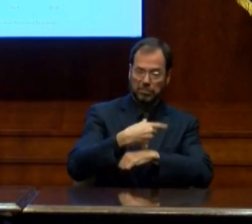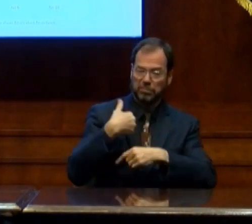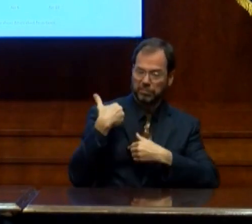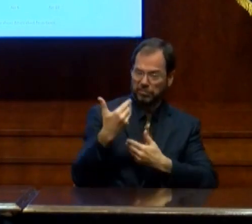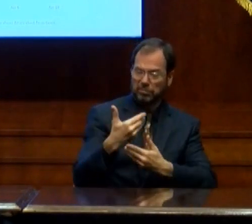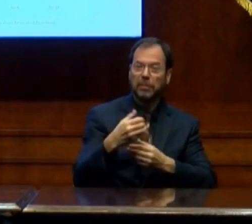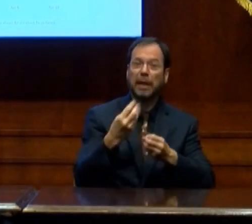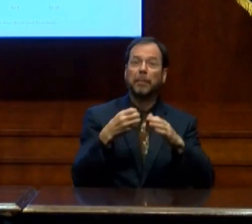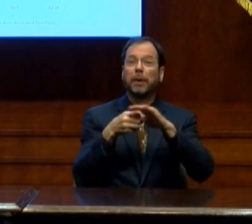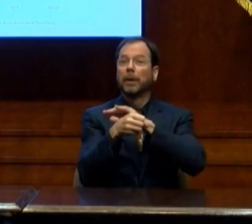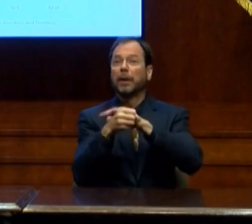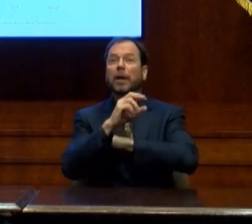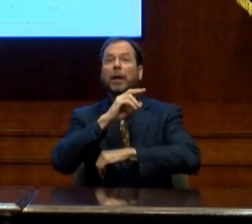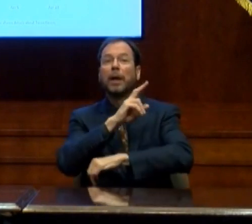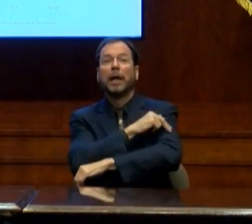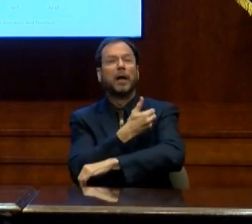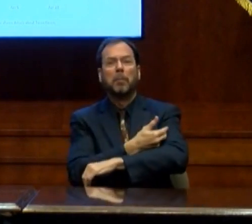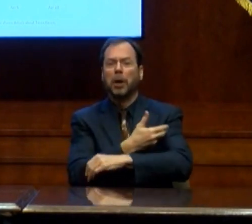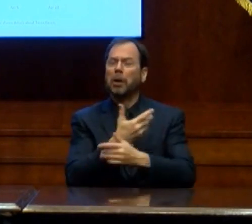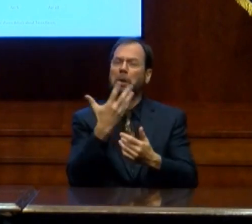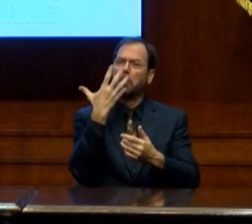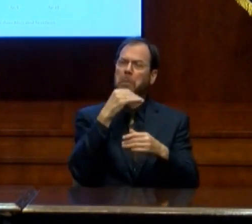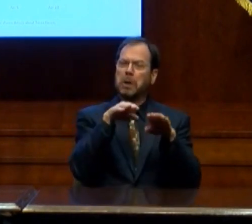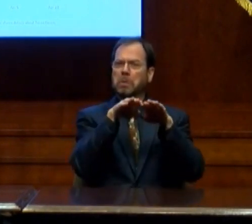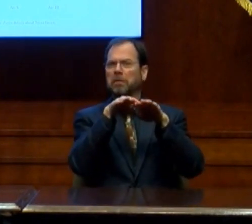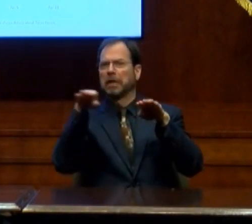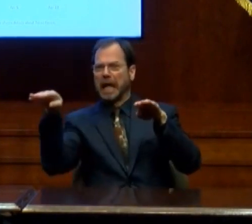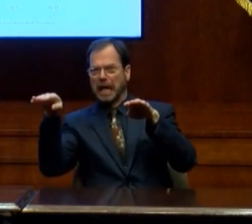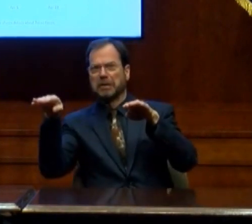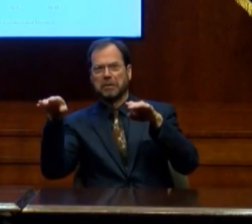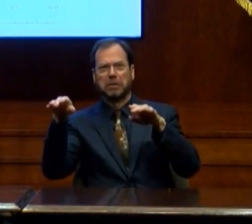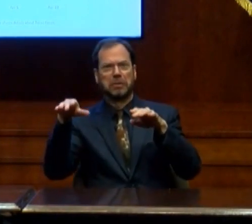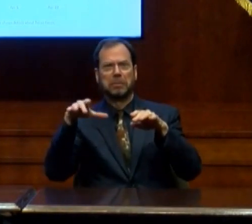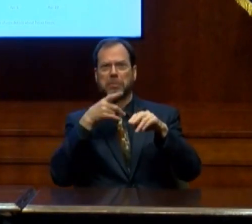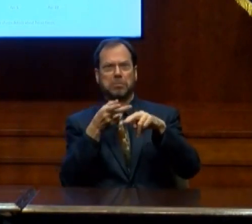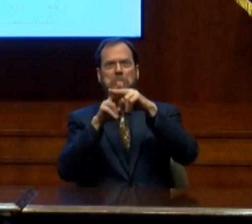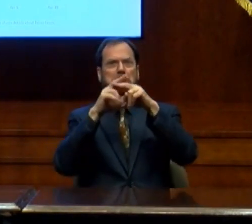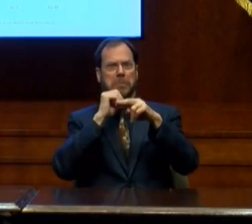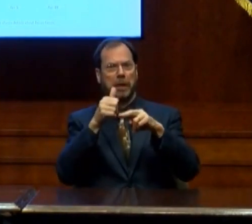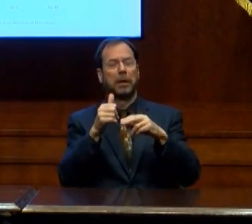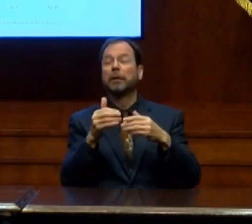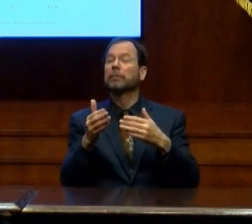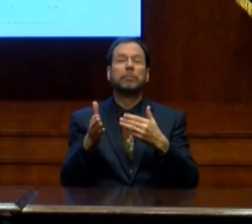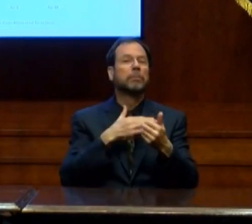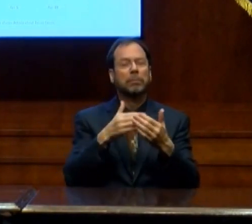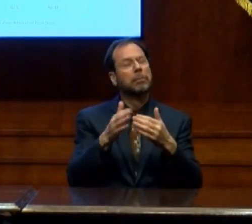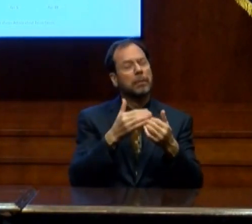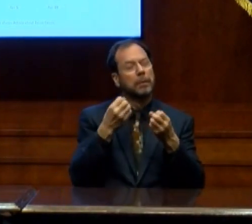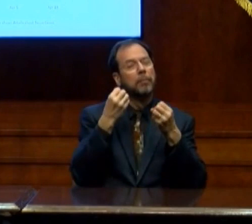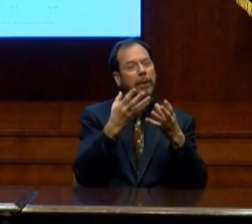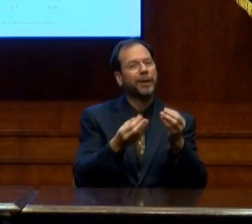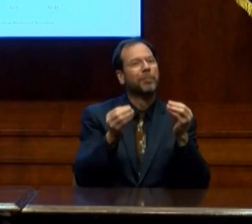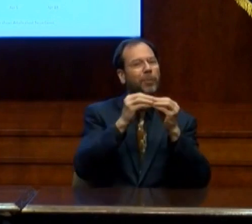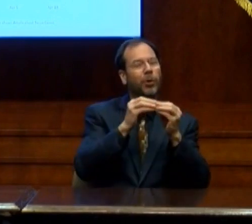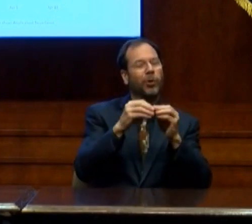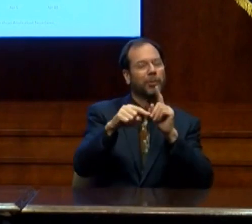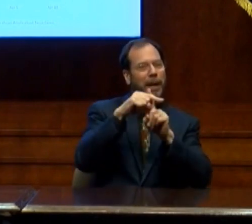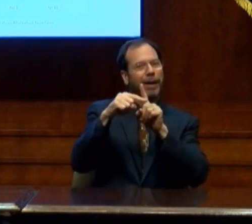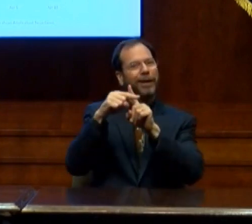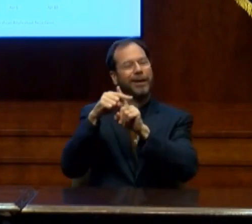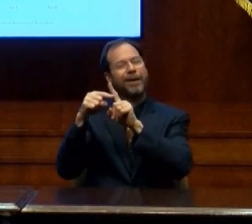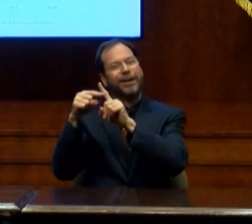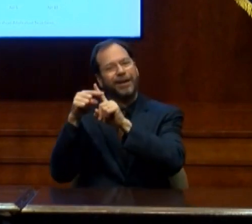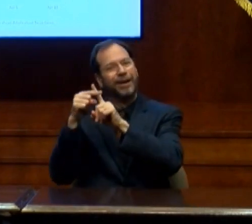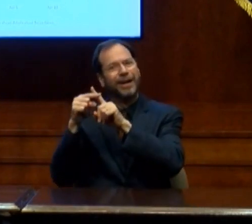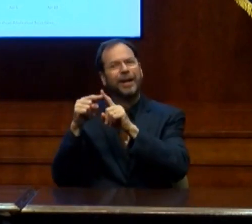of Texans hospitalized has remained relatively flat, despite the fact that we have more people testing positive